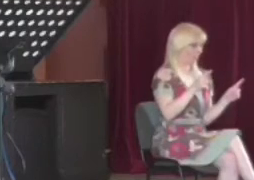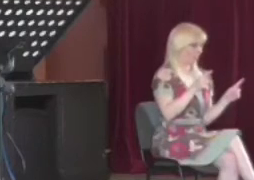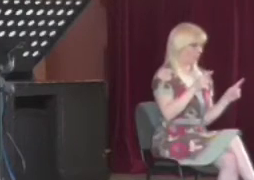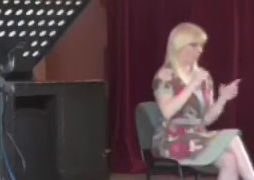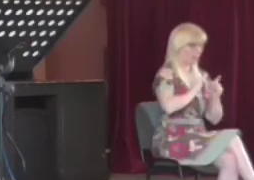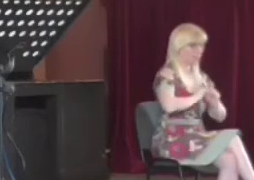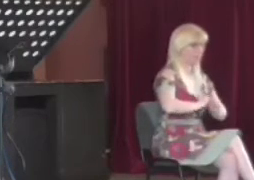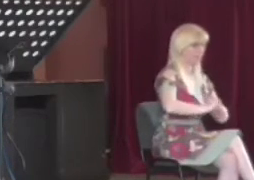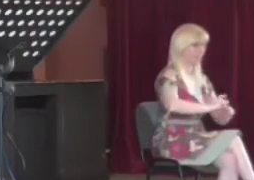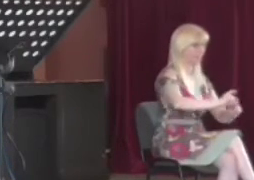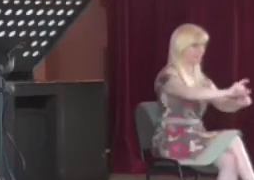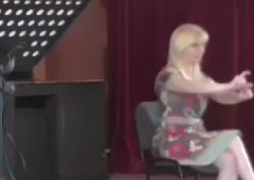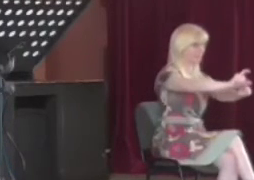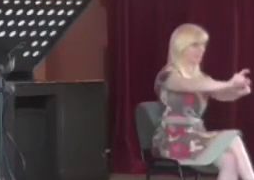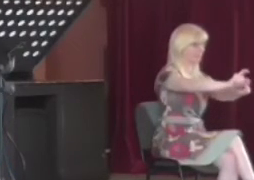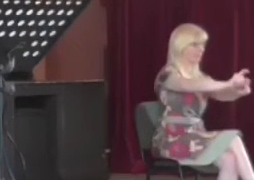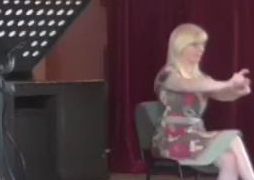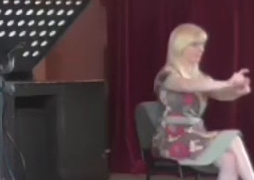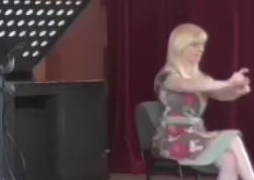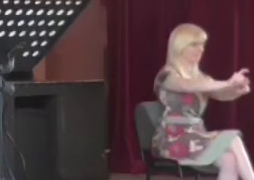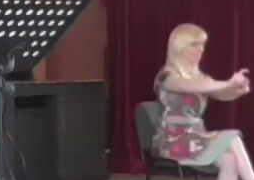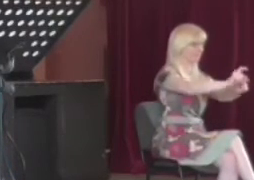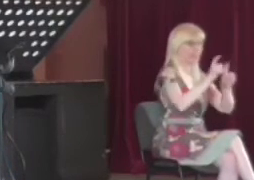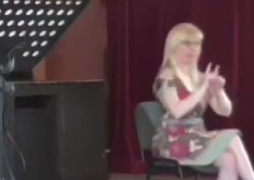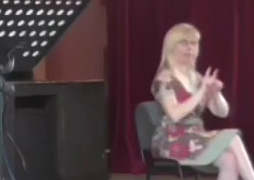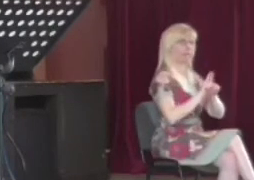all you need. That is all you need.